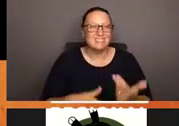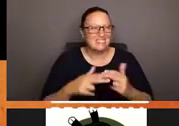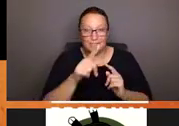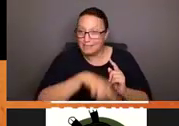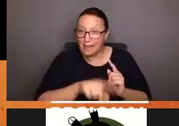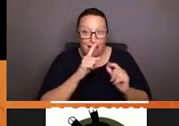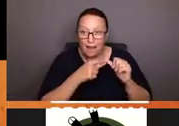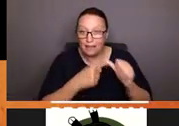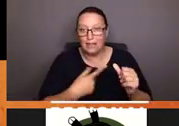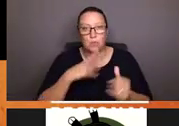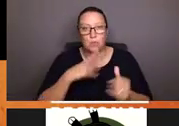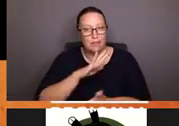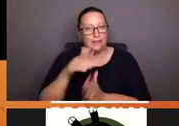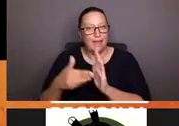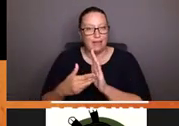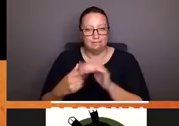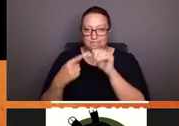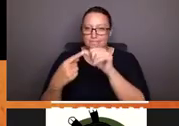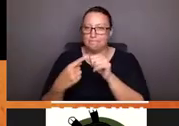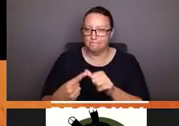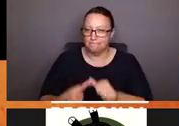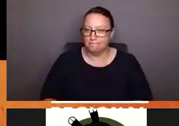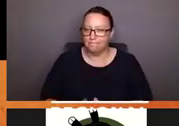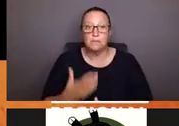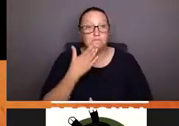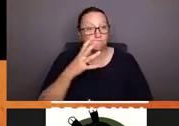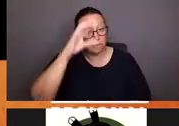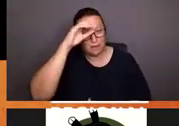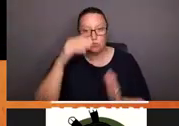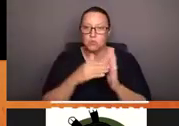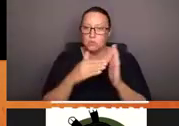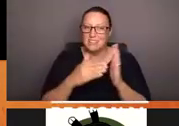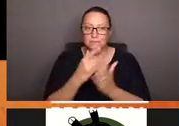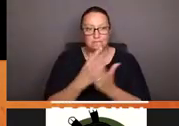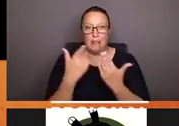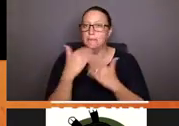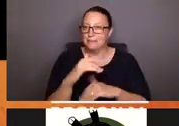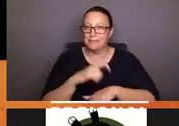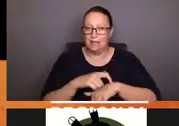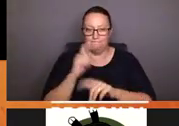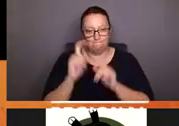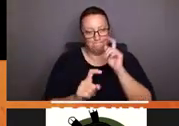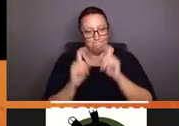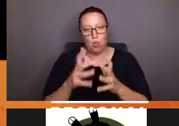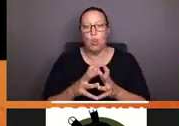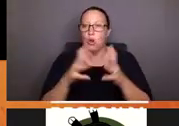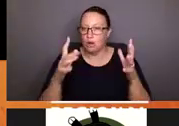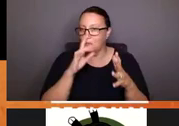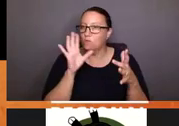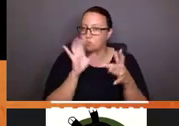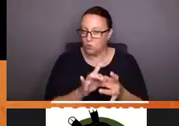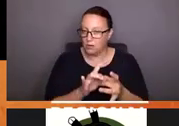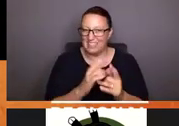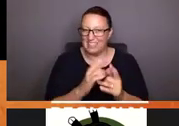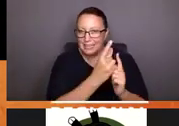presentation. Please keep in mind that we do have limited time and there are a lot of people joining the session, so we may not be able